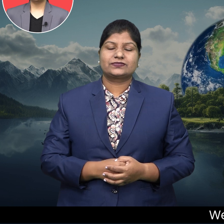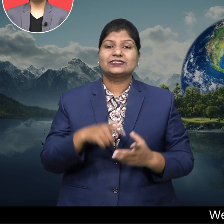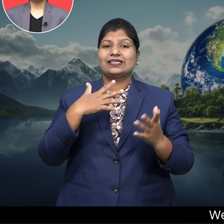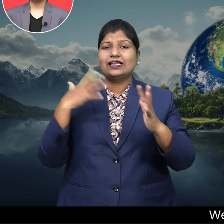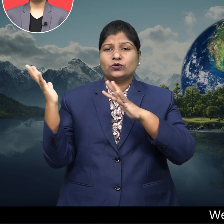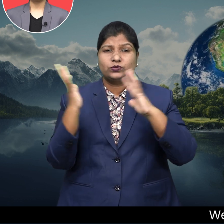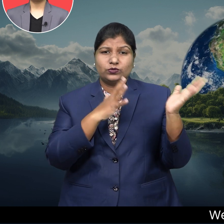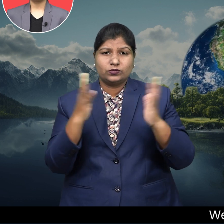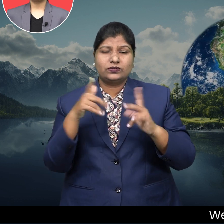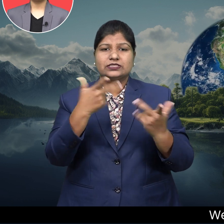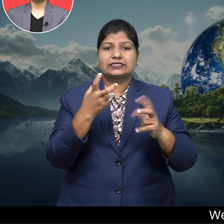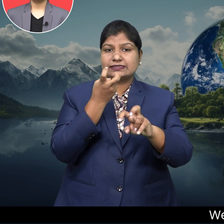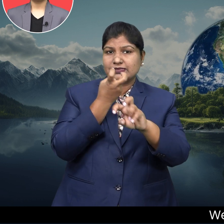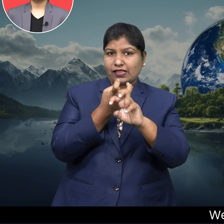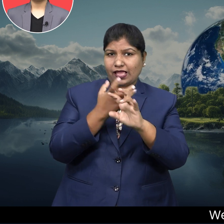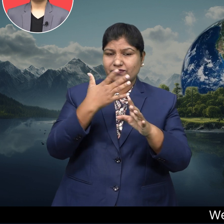weathering,